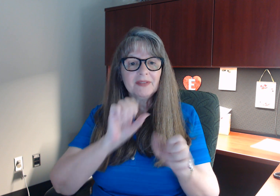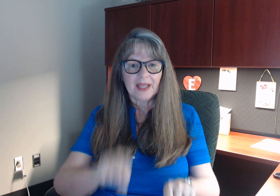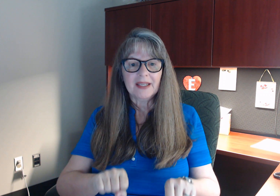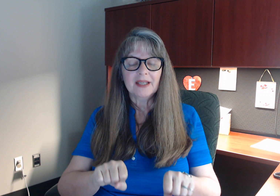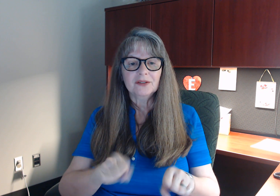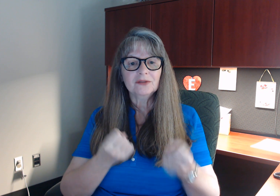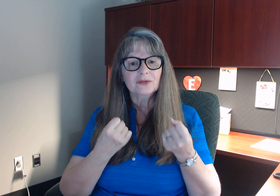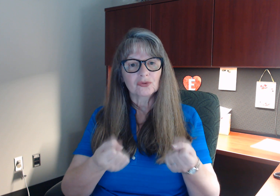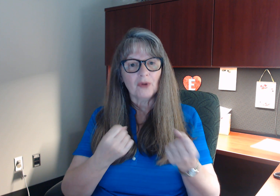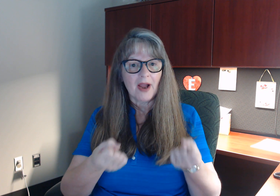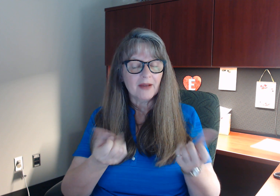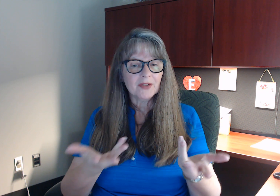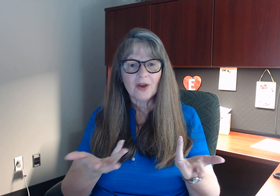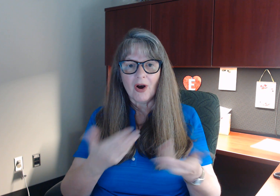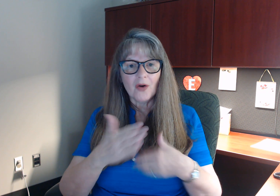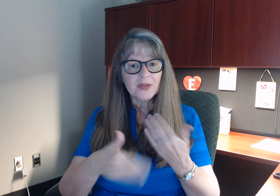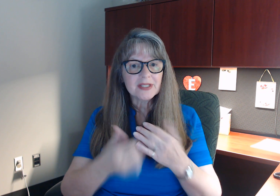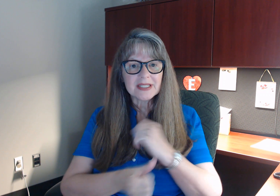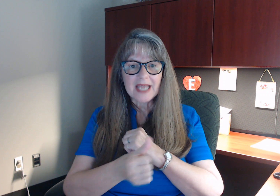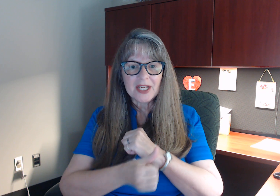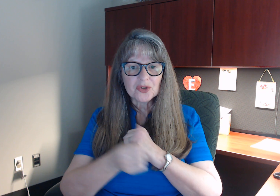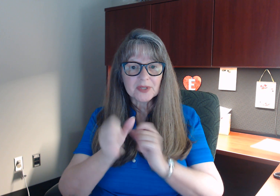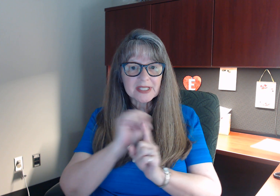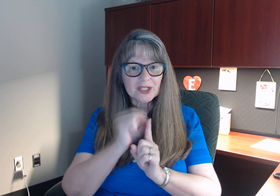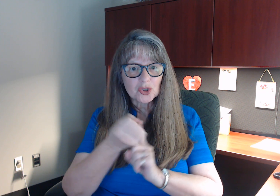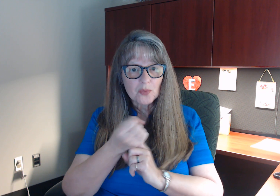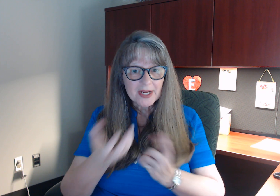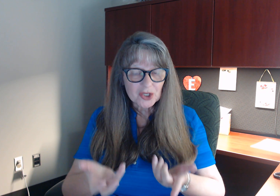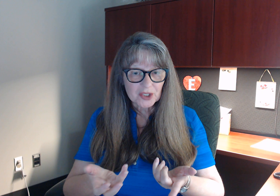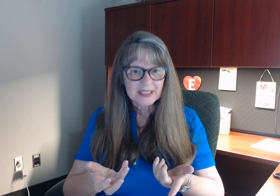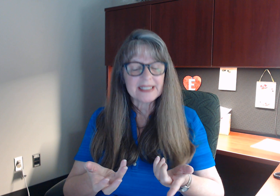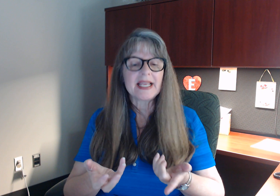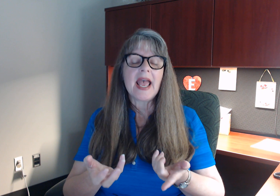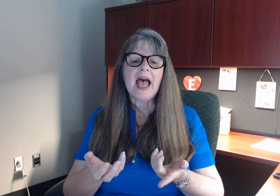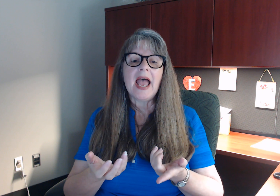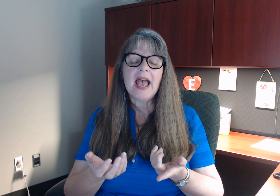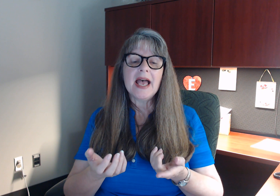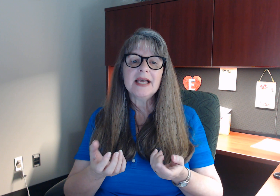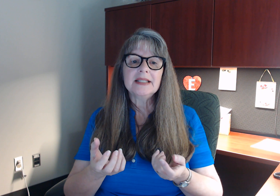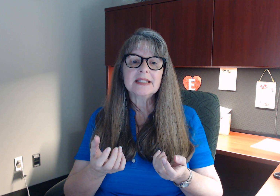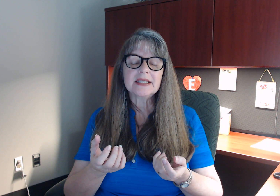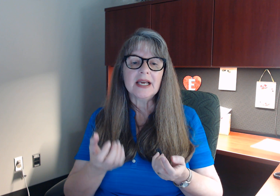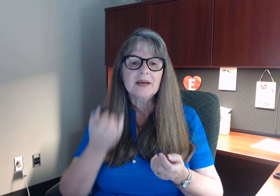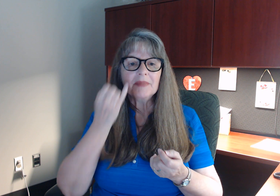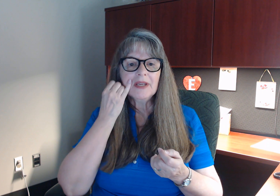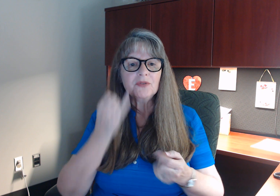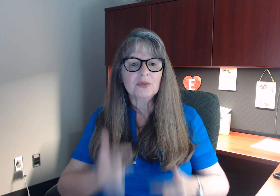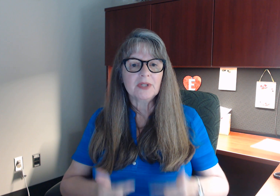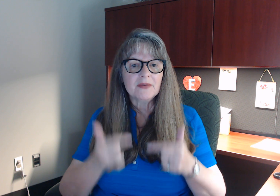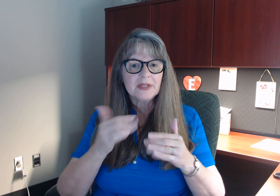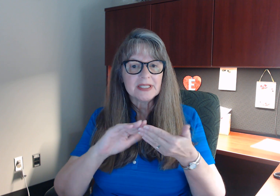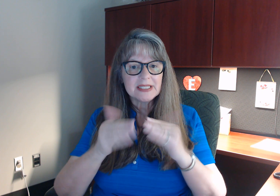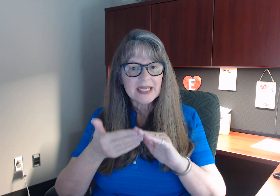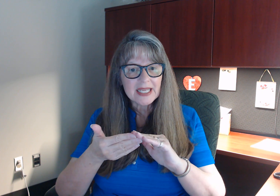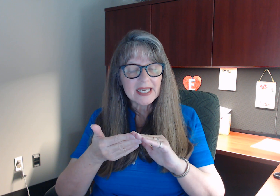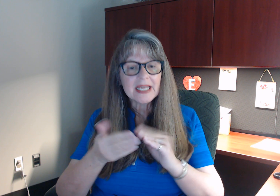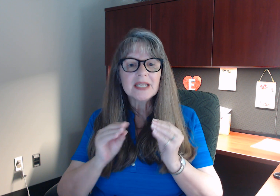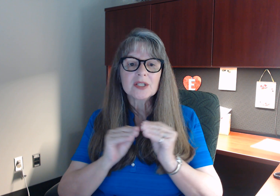they can drive in all these dangerous situations. And if you live in the city, it is